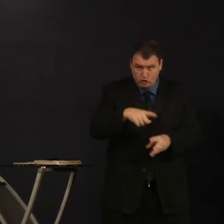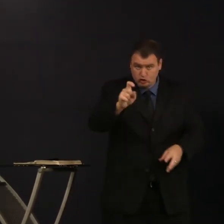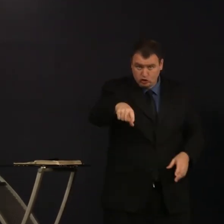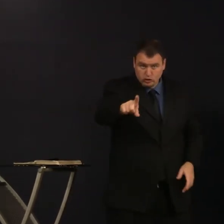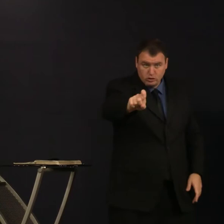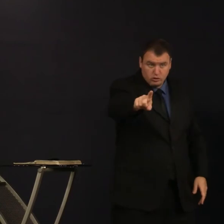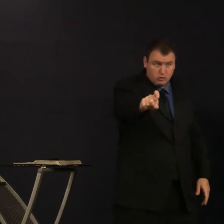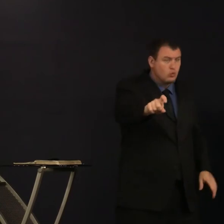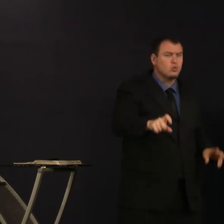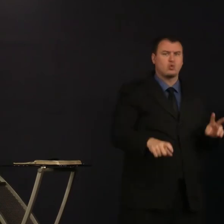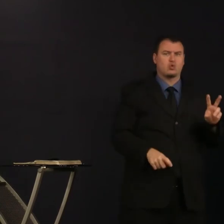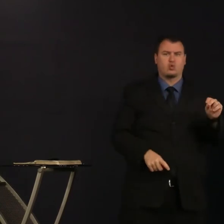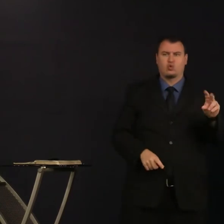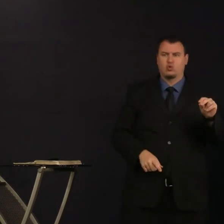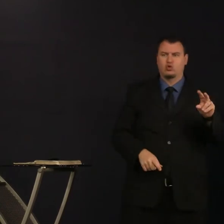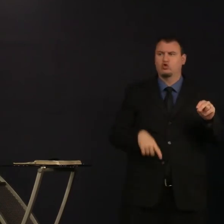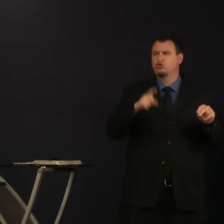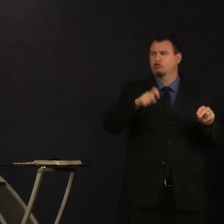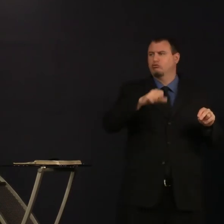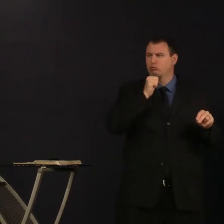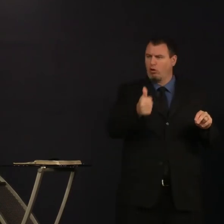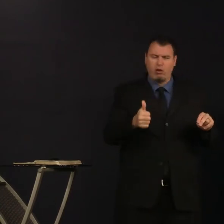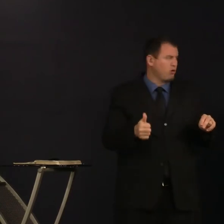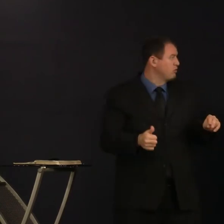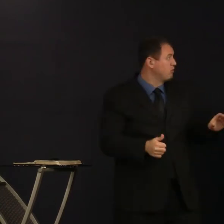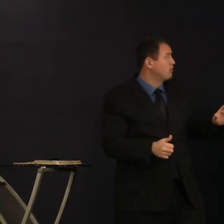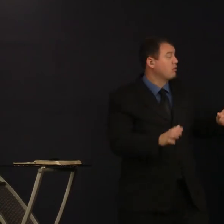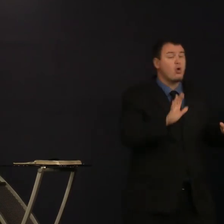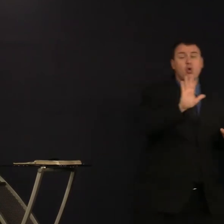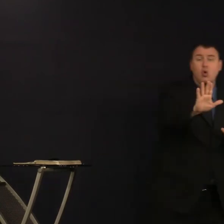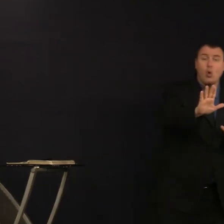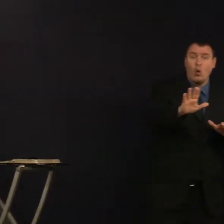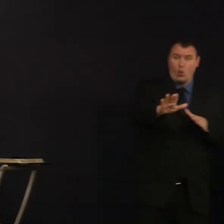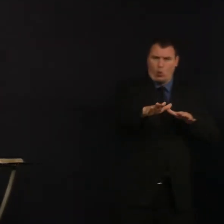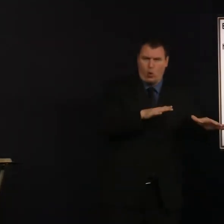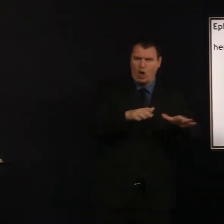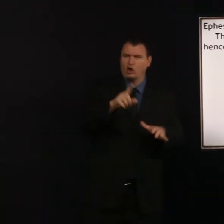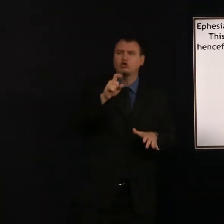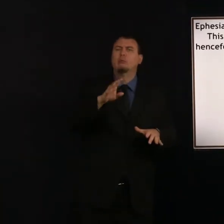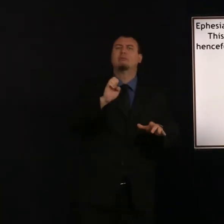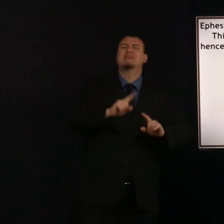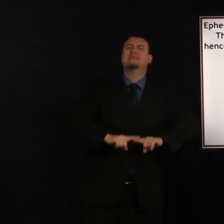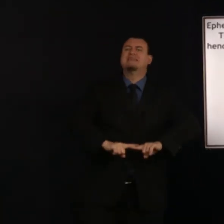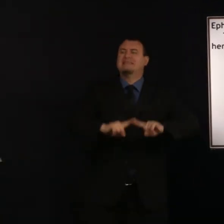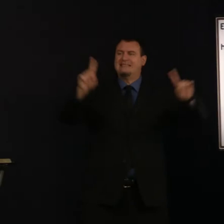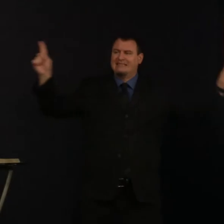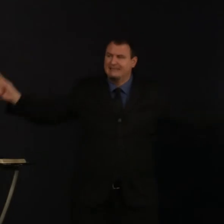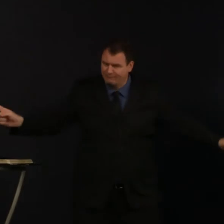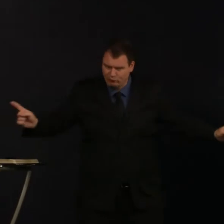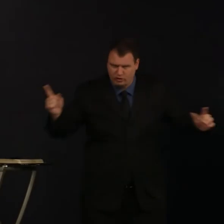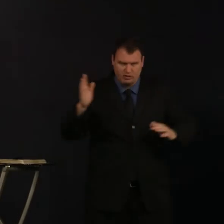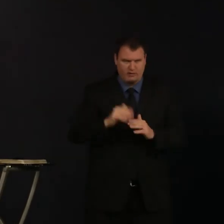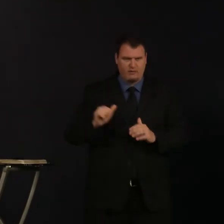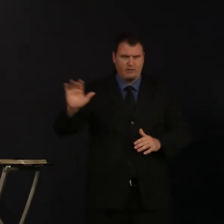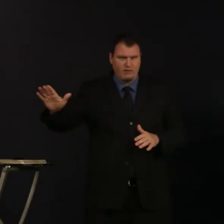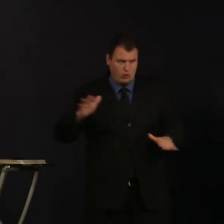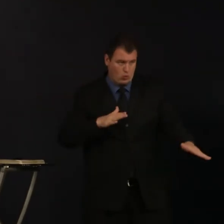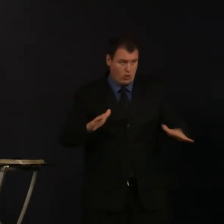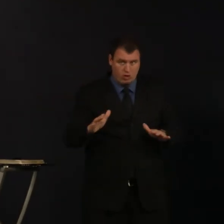should look like, should not look like the way other Gentiles walk, worldly people. Your walk should be